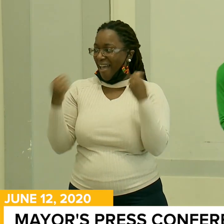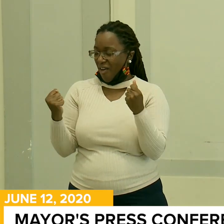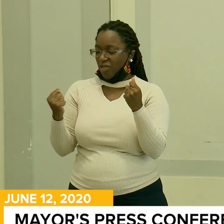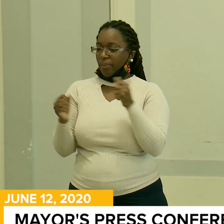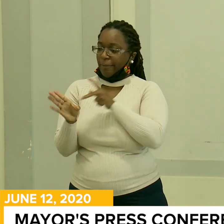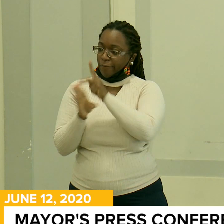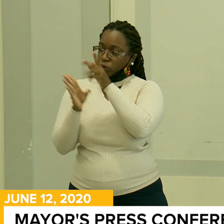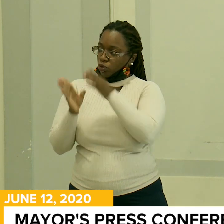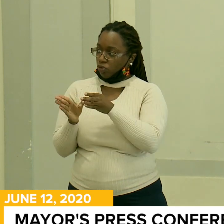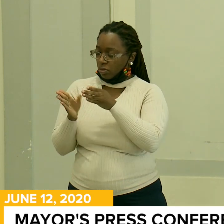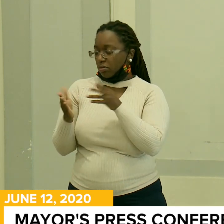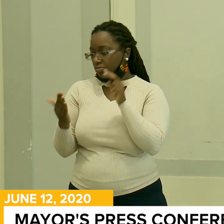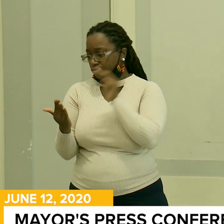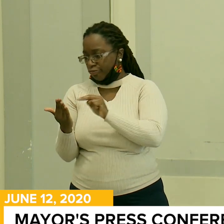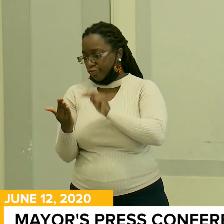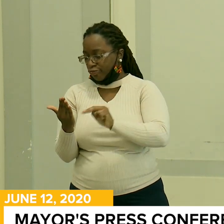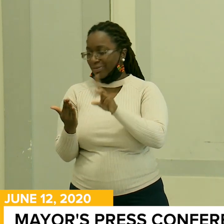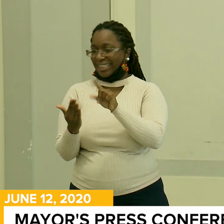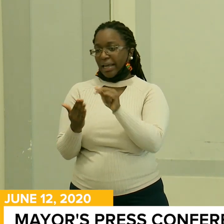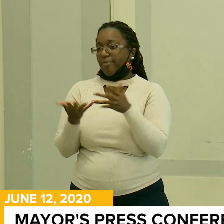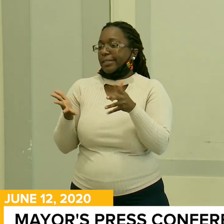I don't know what he's looking at. You want to speak to that?